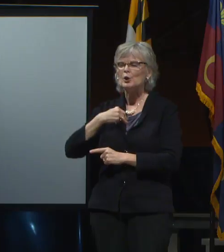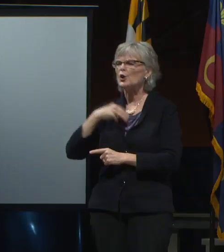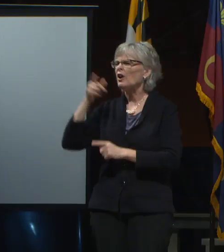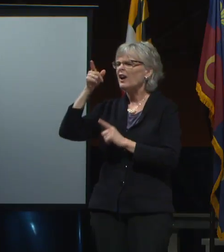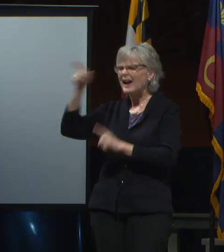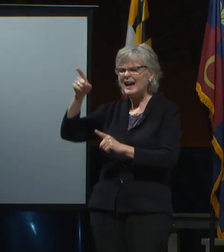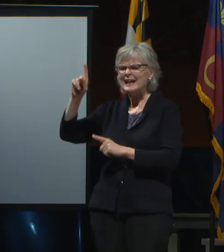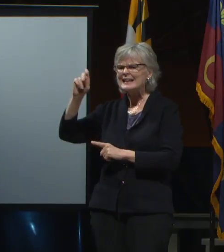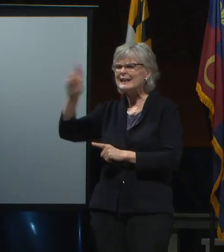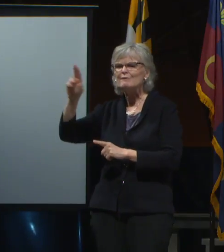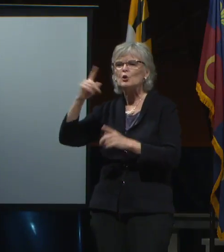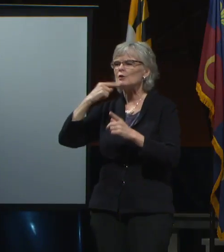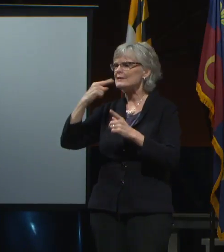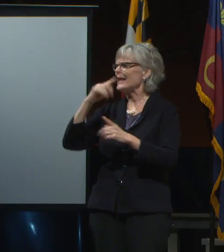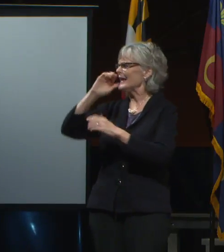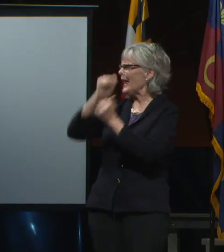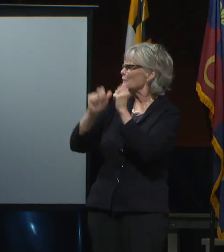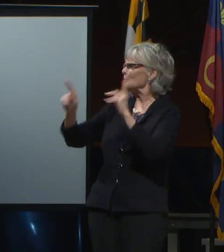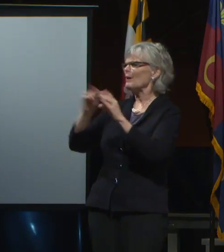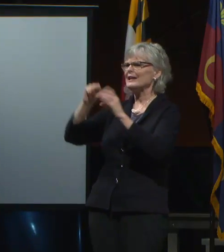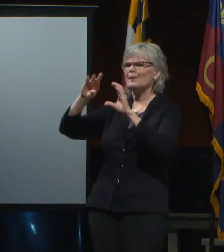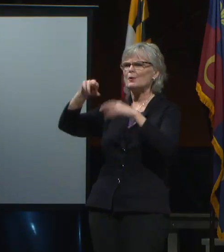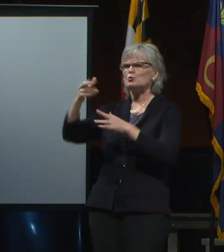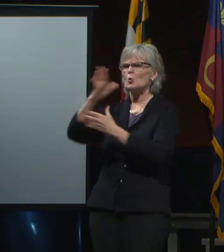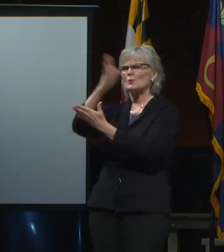claimed everybody in the room.